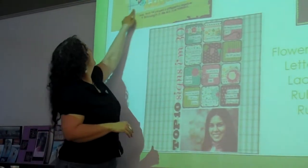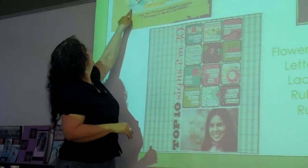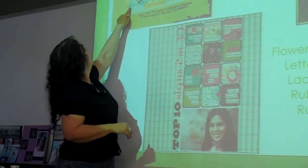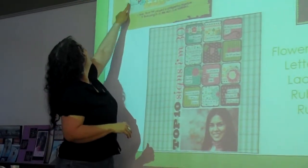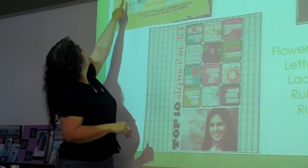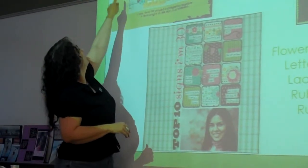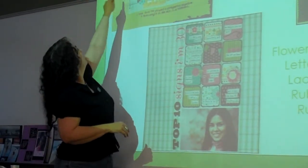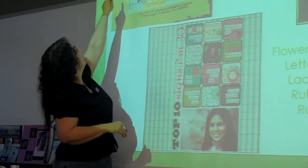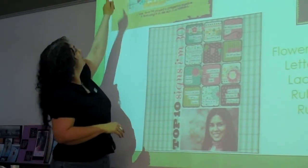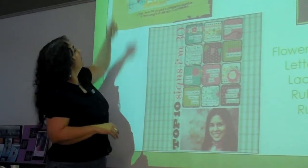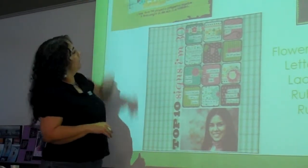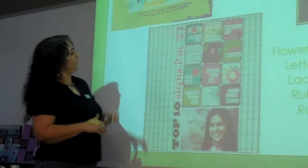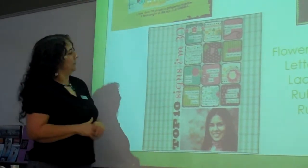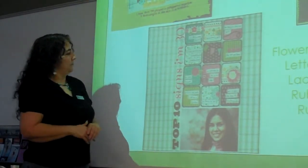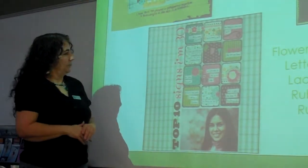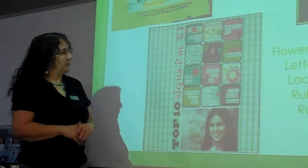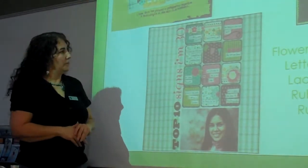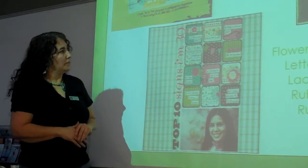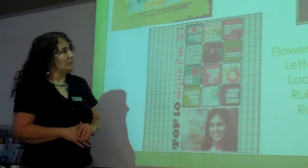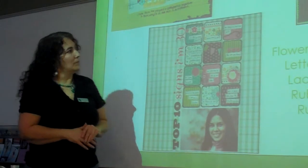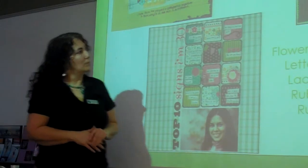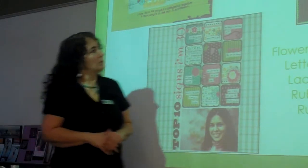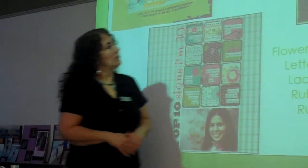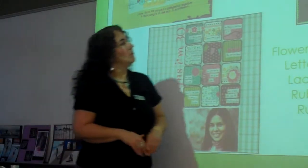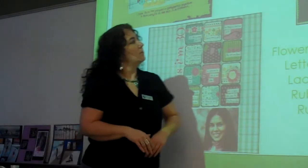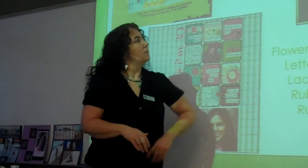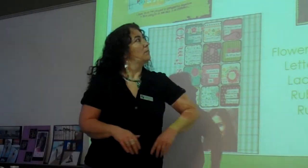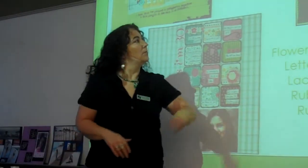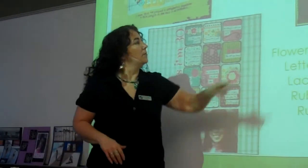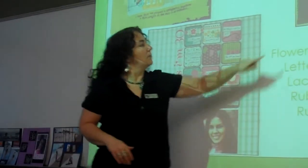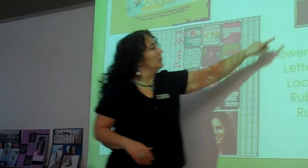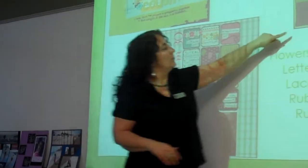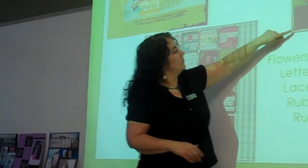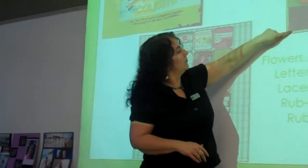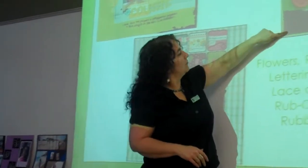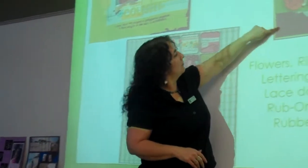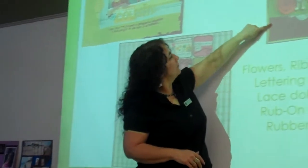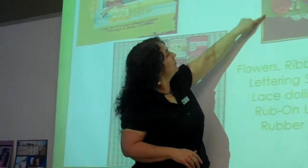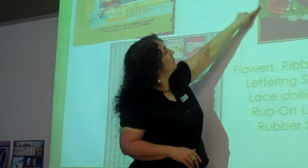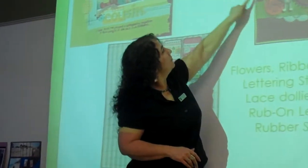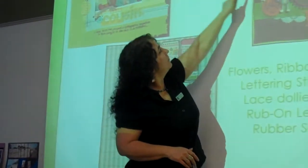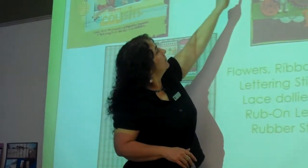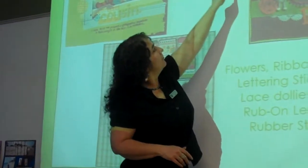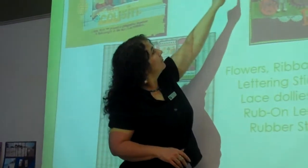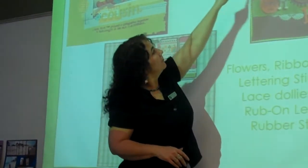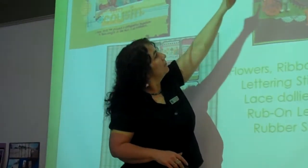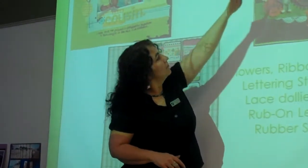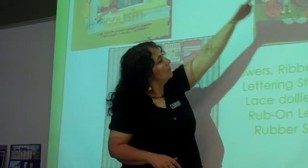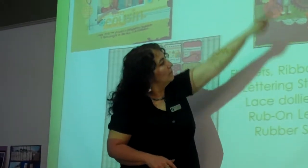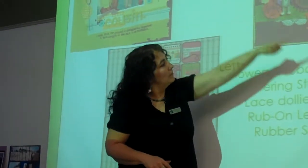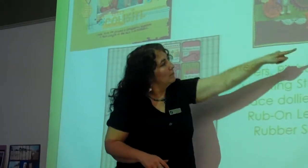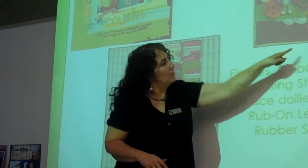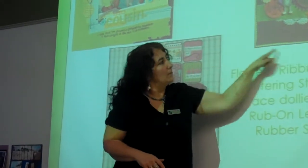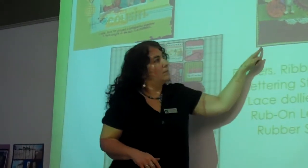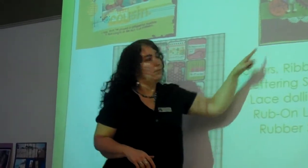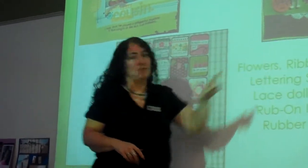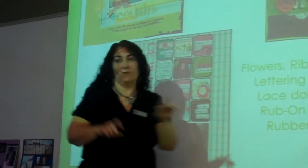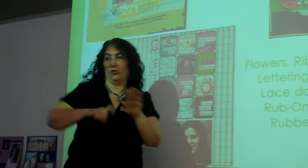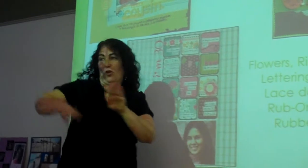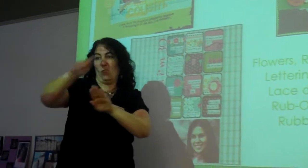Once again, I've printed off the words before I added the pictures. You see how I bordered this